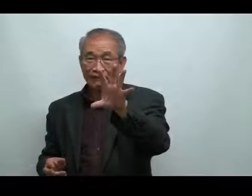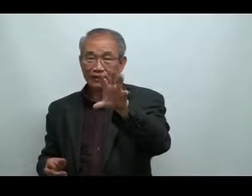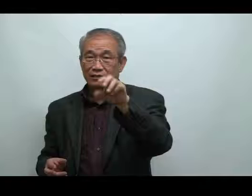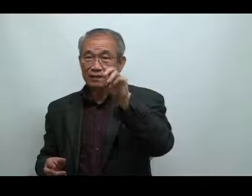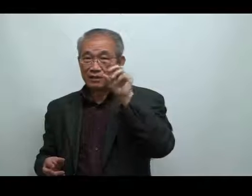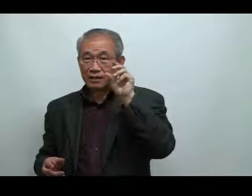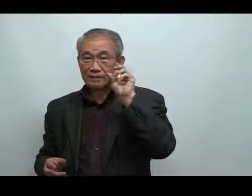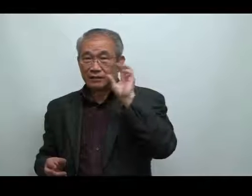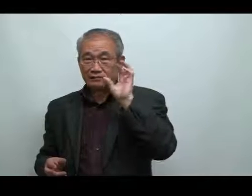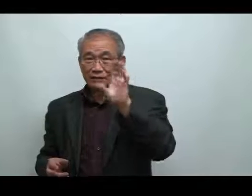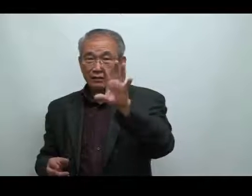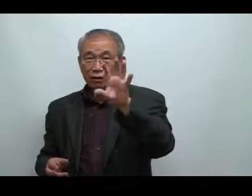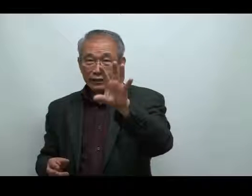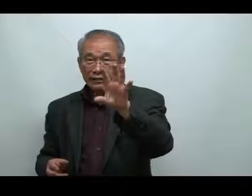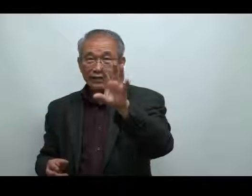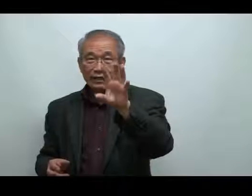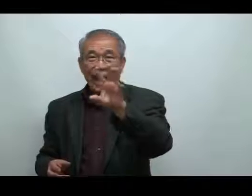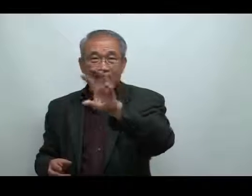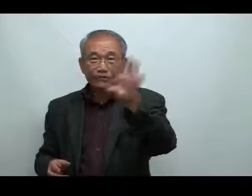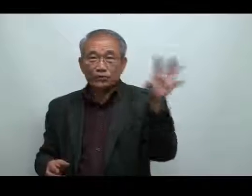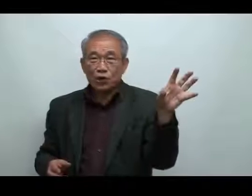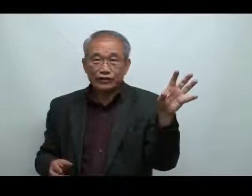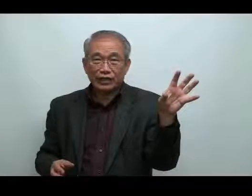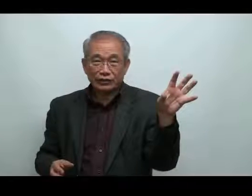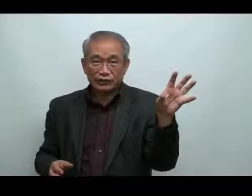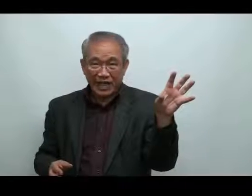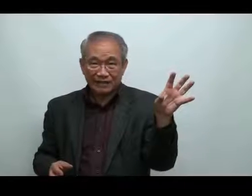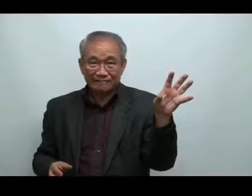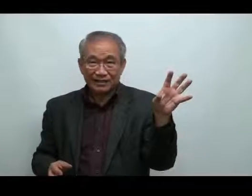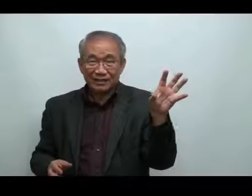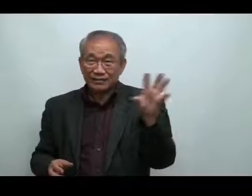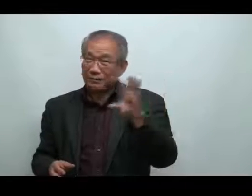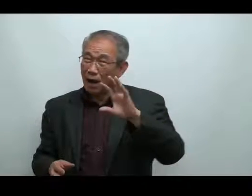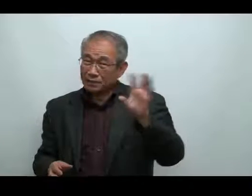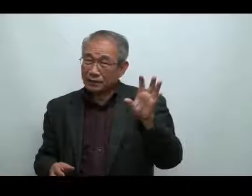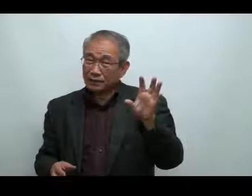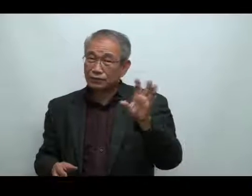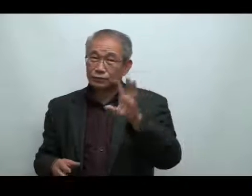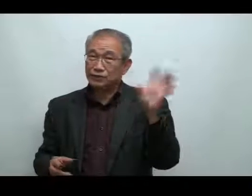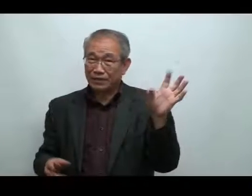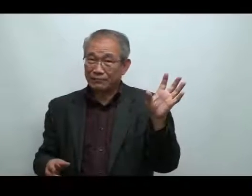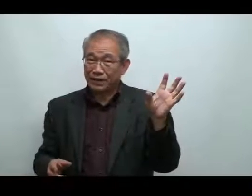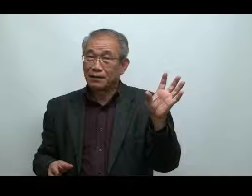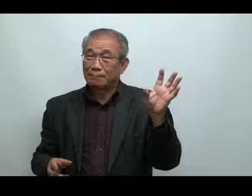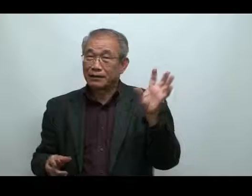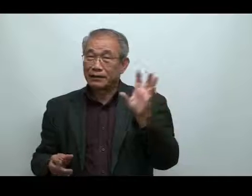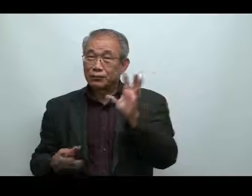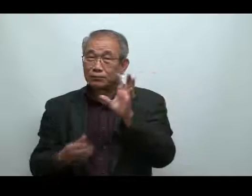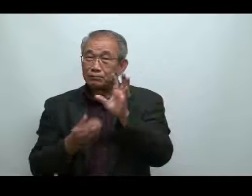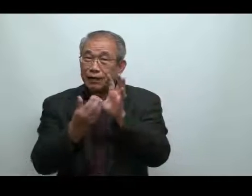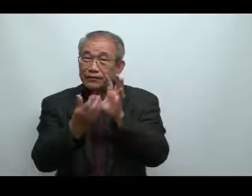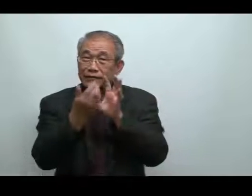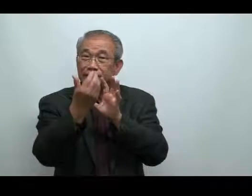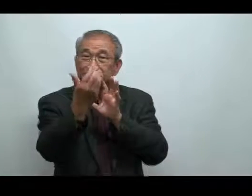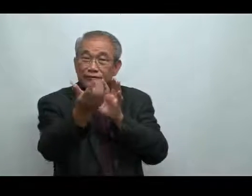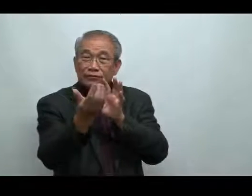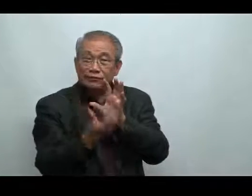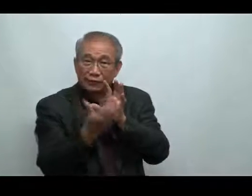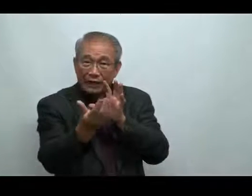perfect. Make audience hear every word that you say. Now, pop singers do the same thing, but they use breath in a different way.